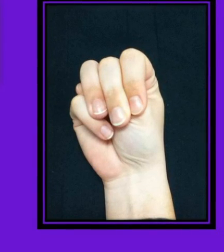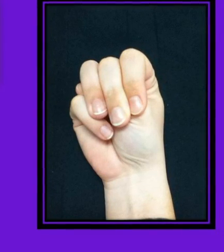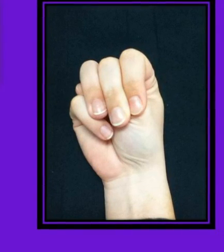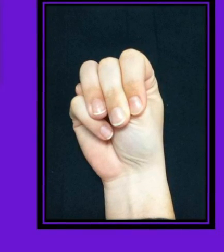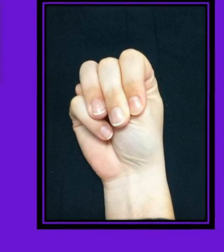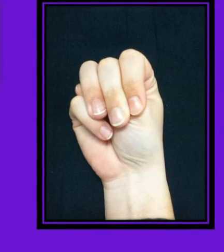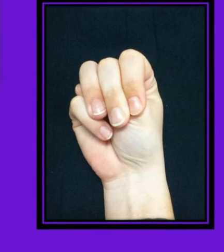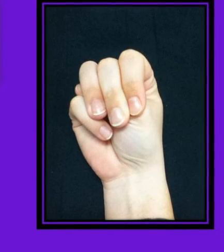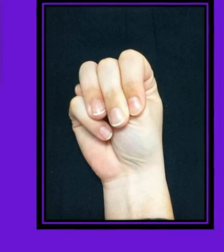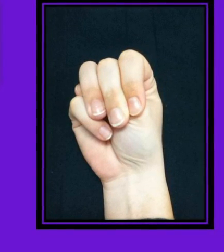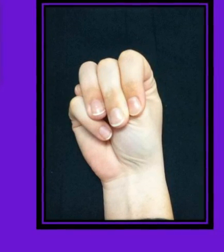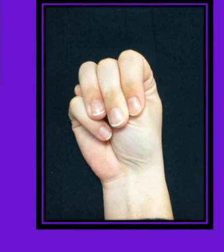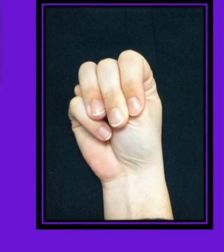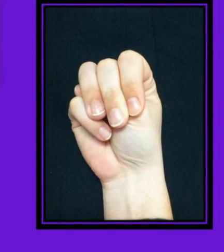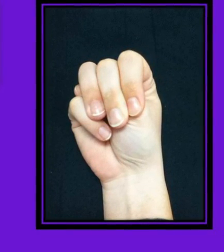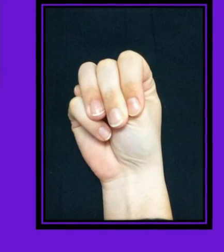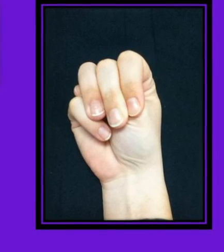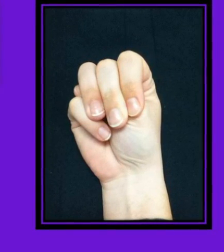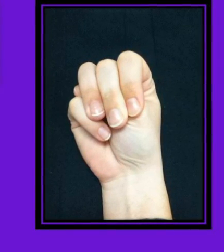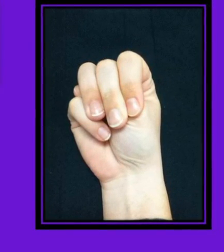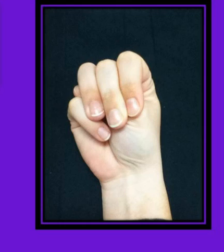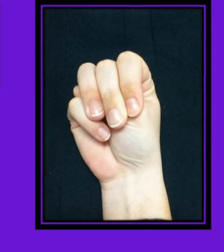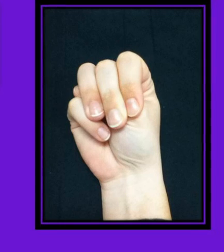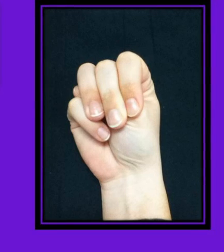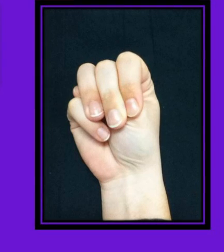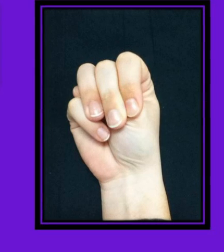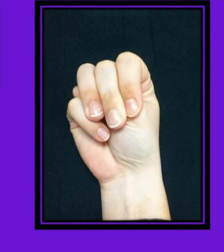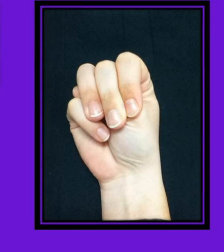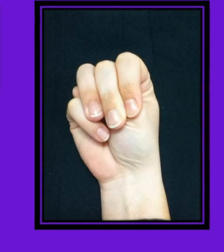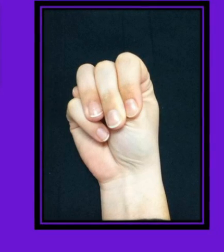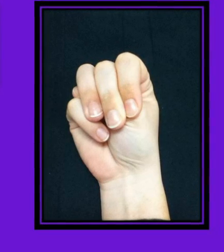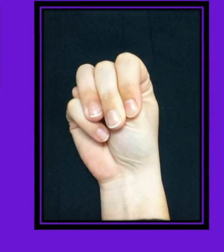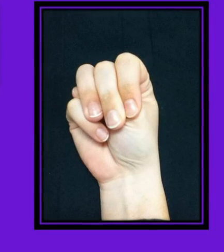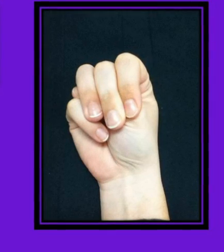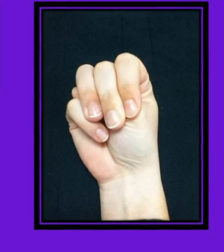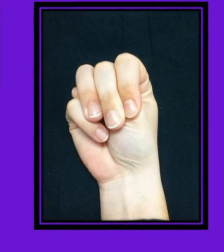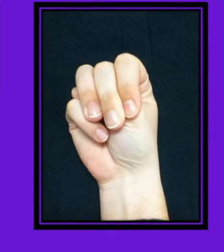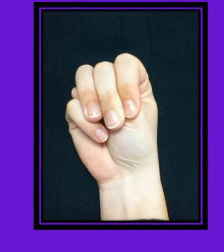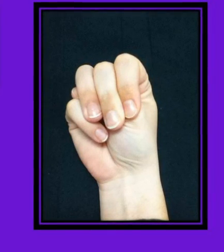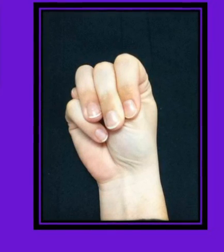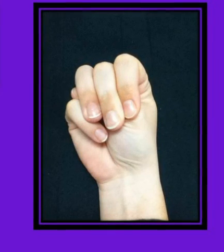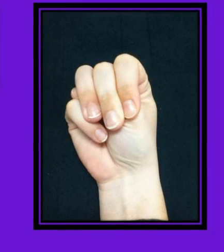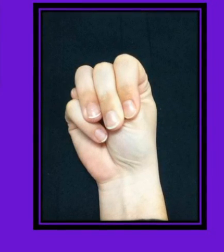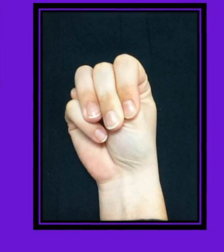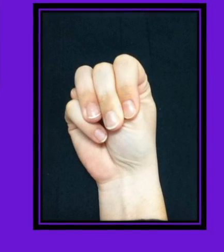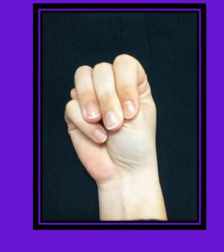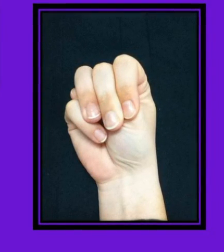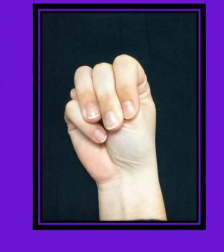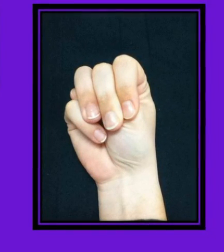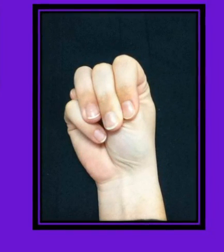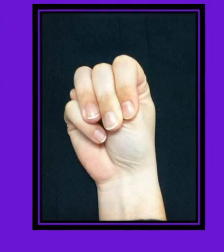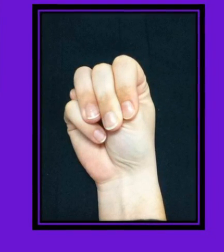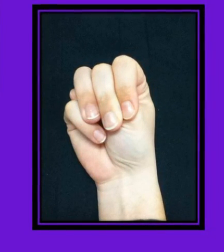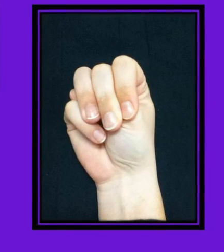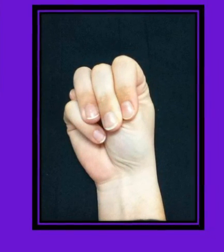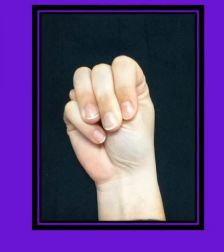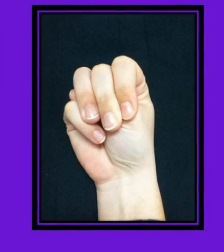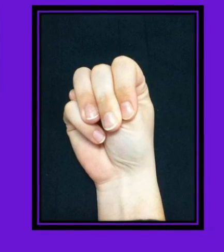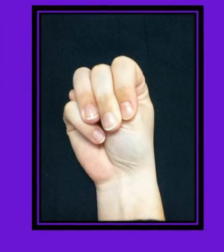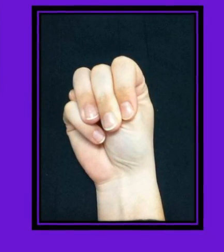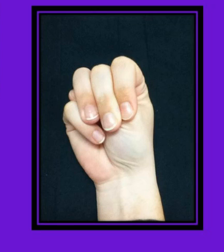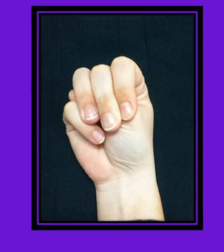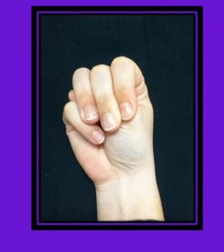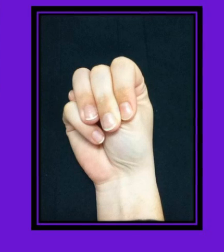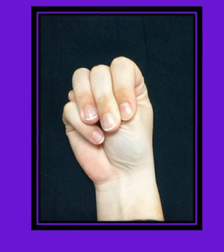hand poking out in between your ring finger and pinky. The end result of this sign looks